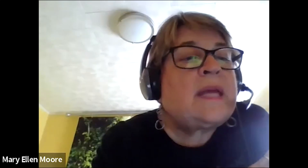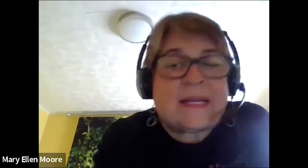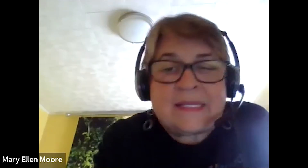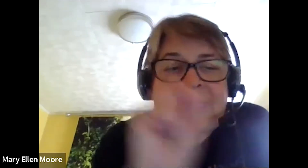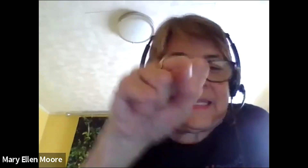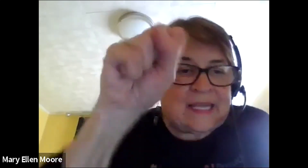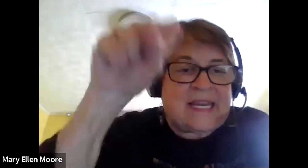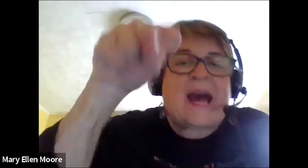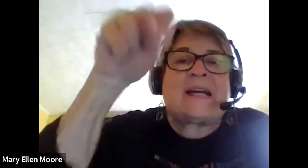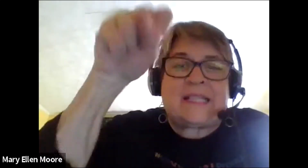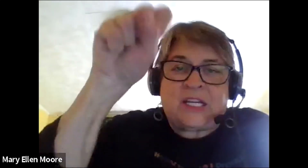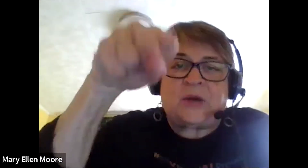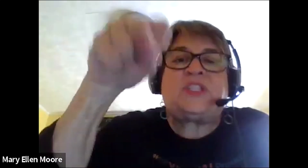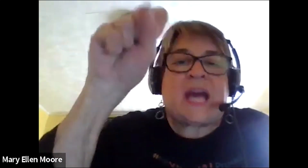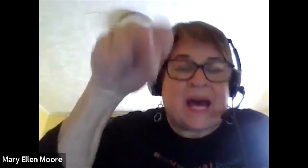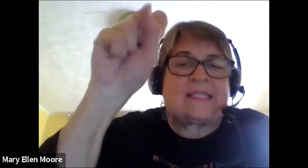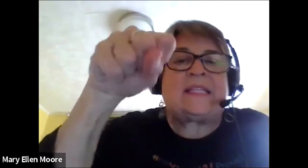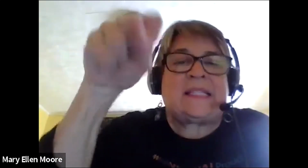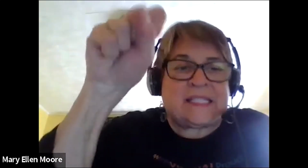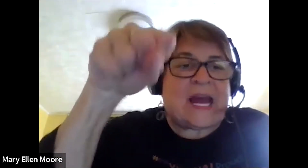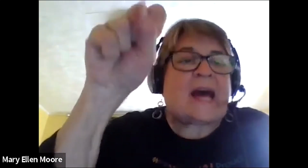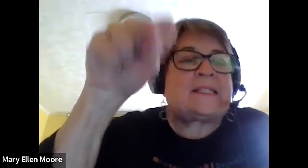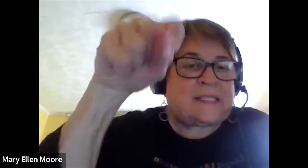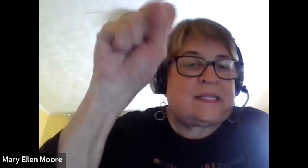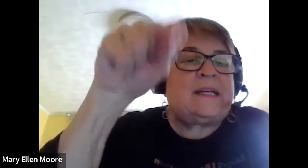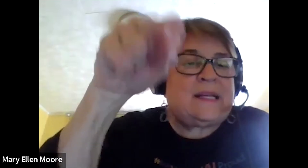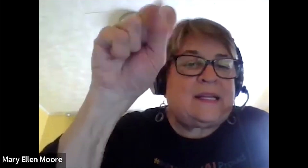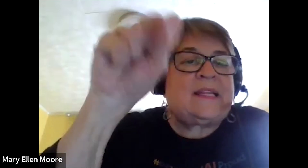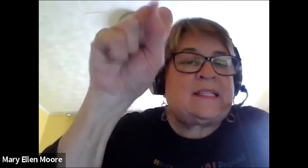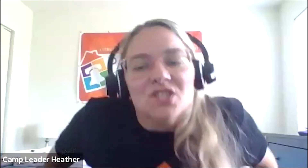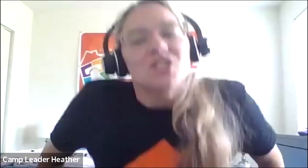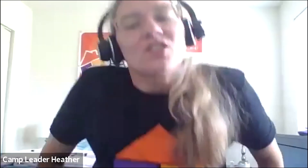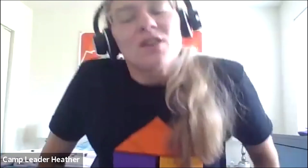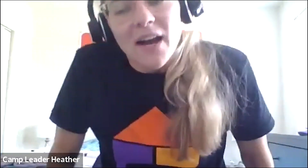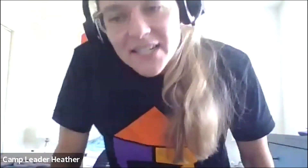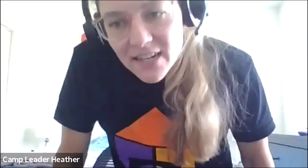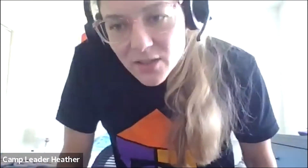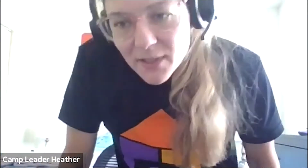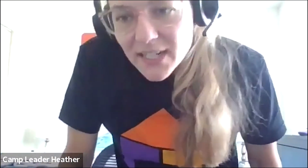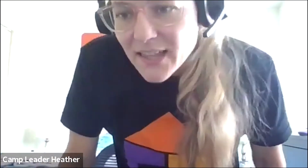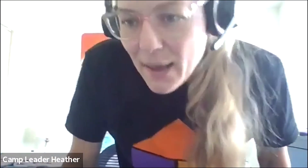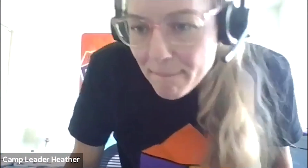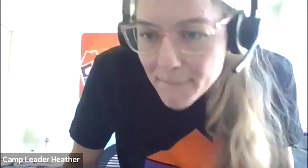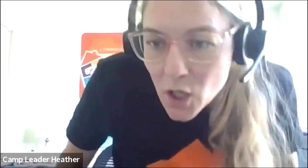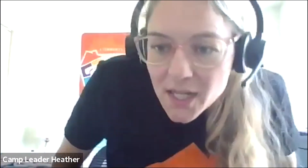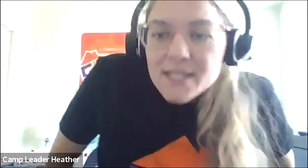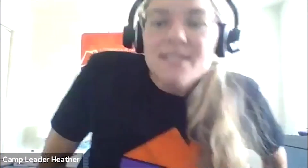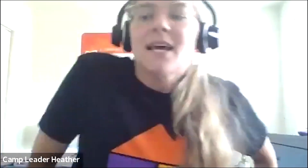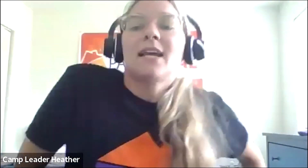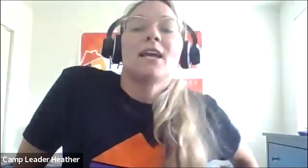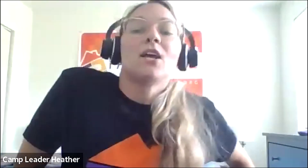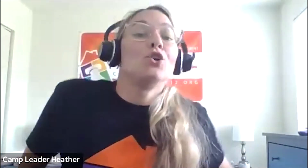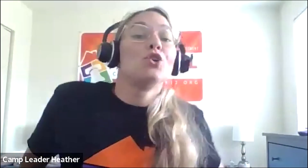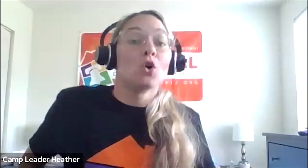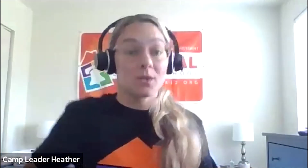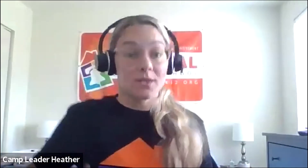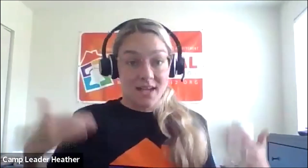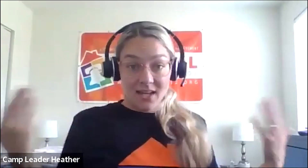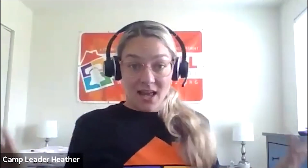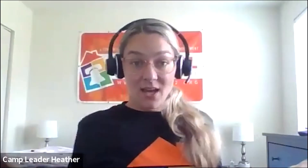Yes, he said yes. He knows yes. This is yes. I'm just going to remind everybody that Marcus said he knows sign